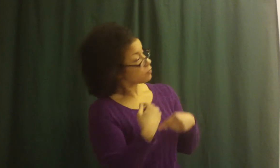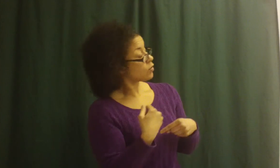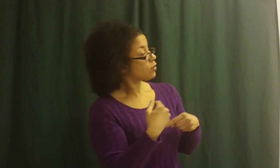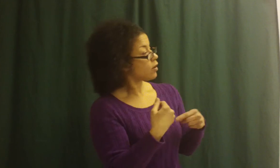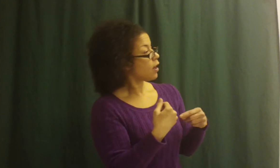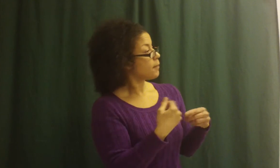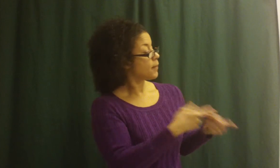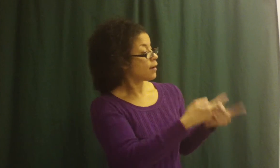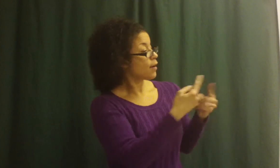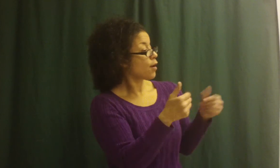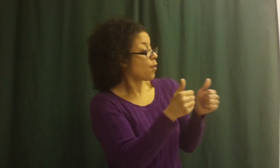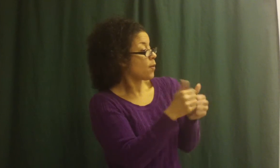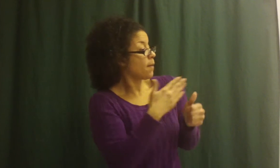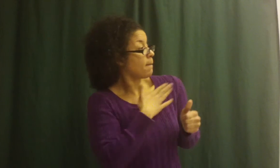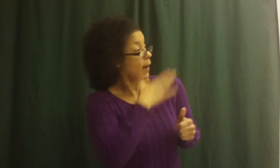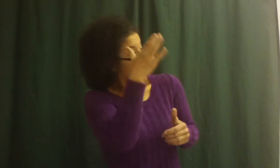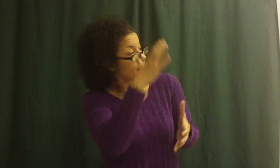before, any of us